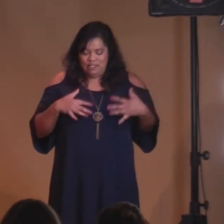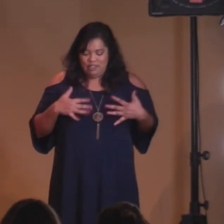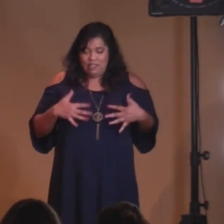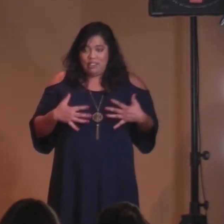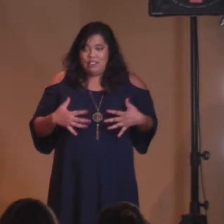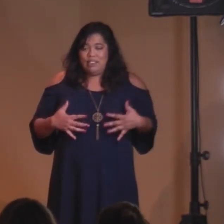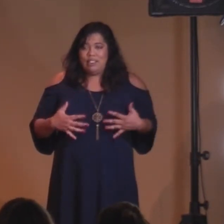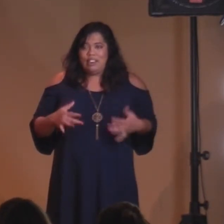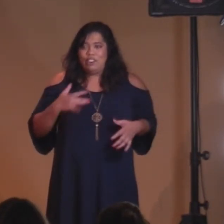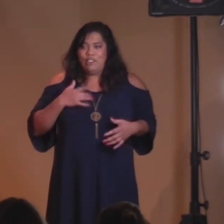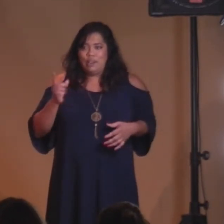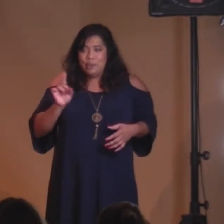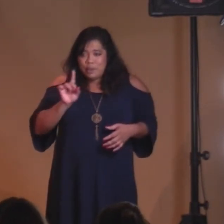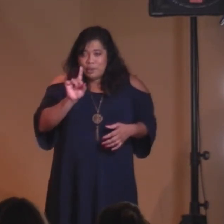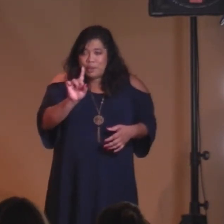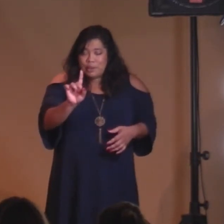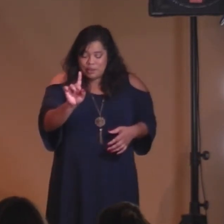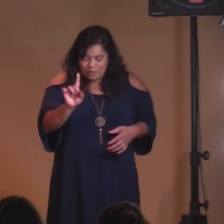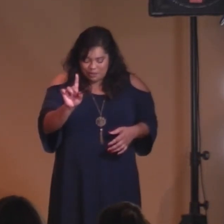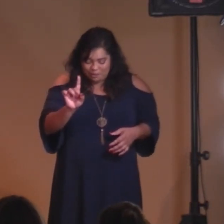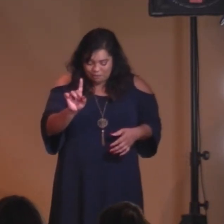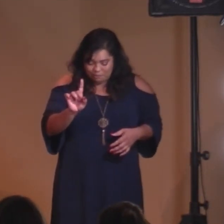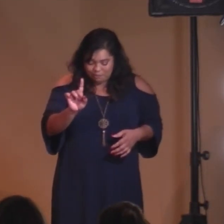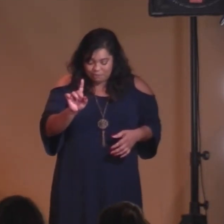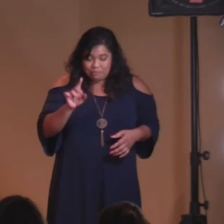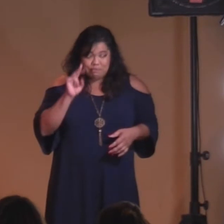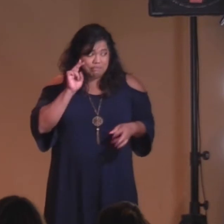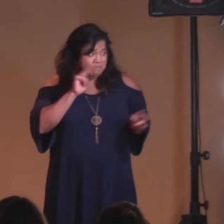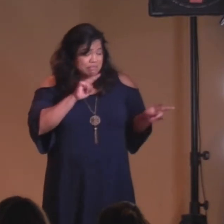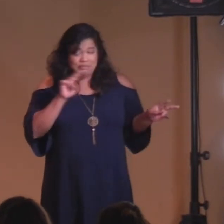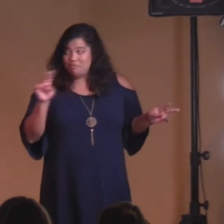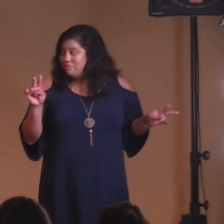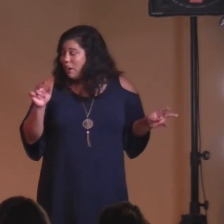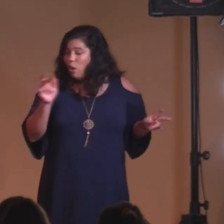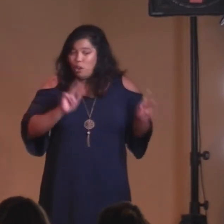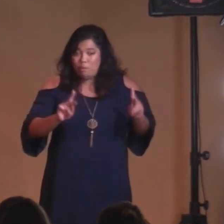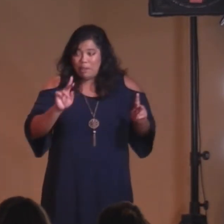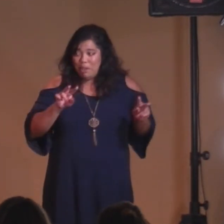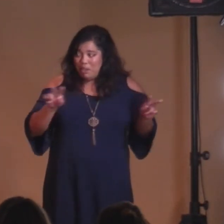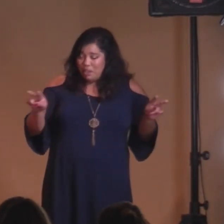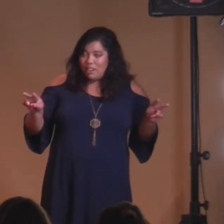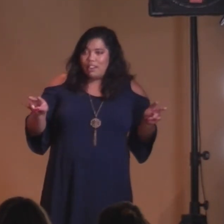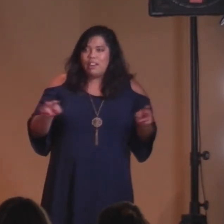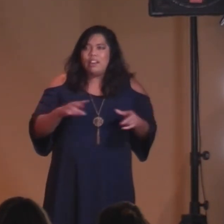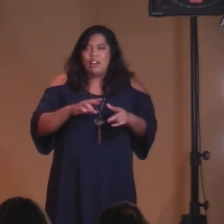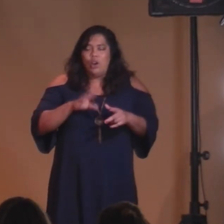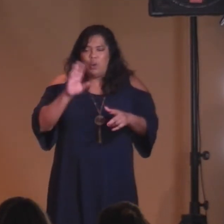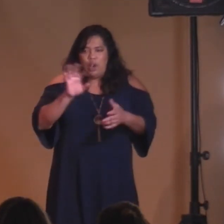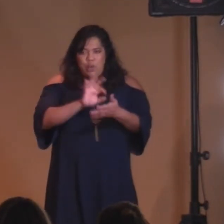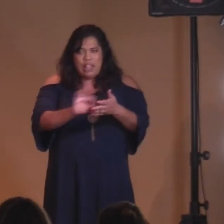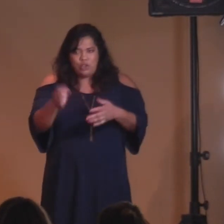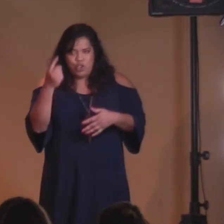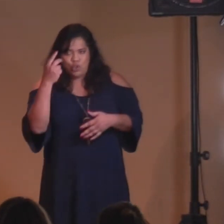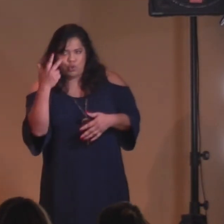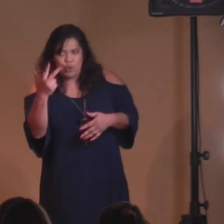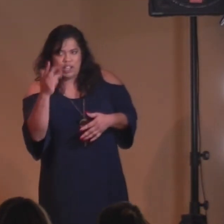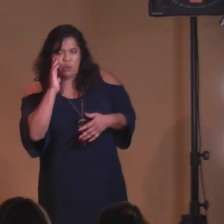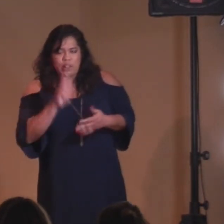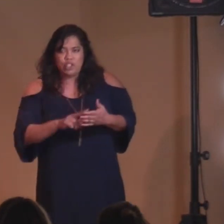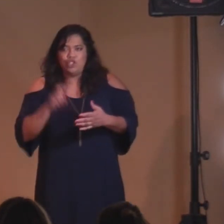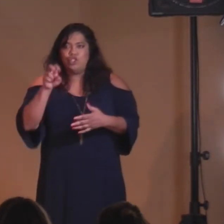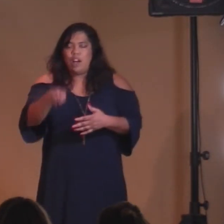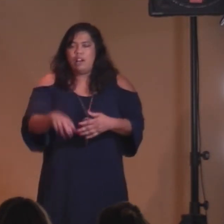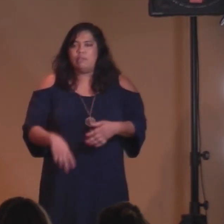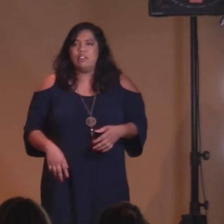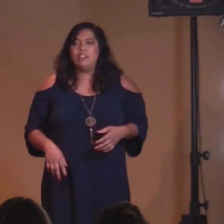and you get to the door, and you see everybody else going out, and they get there, and they're like, we're going to jump on three. And he says, they jump